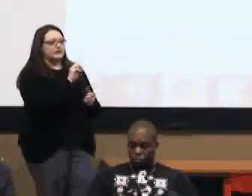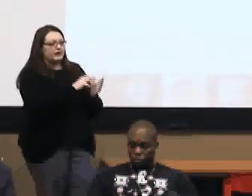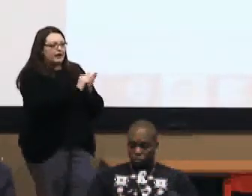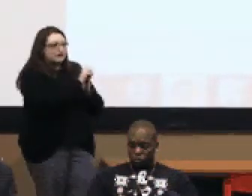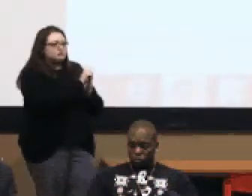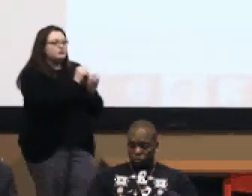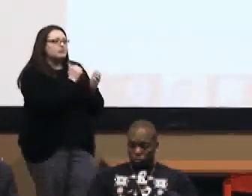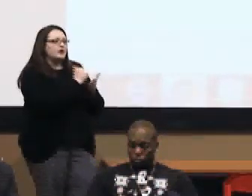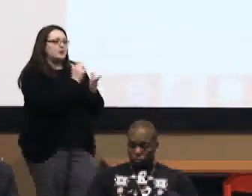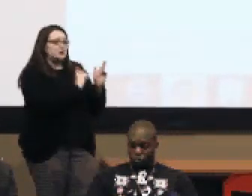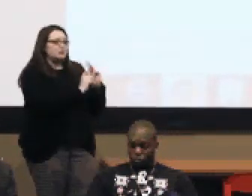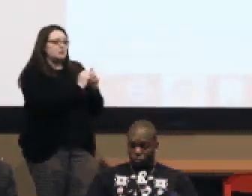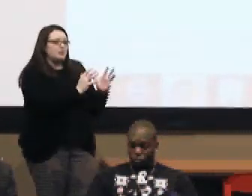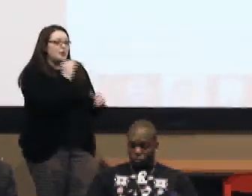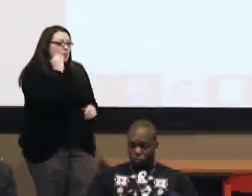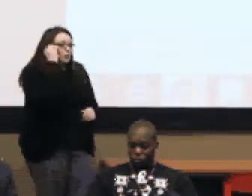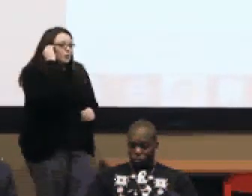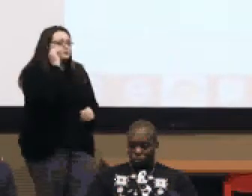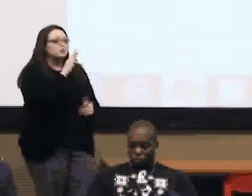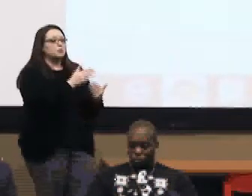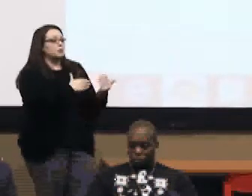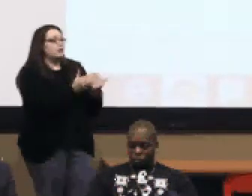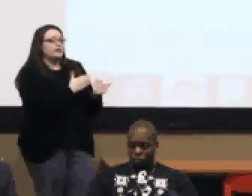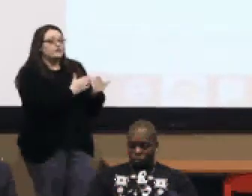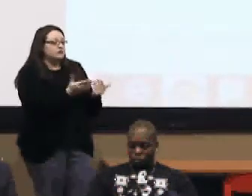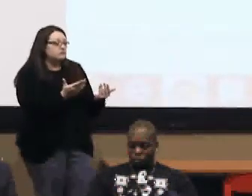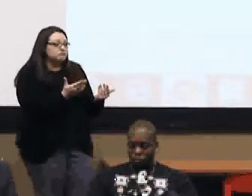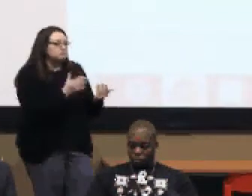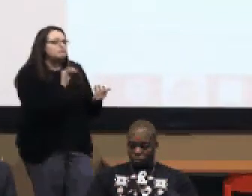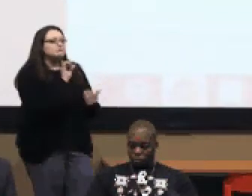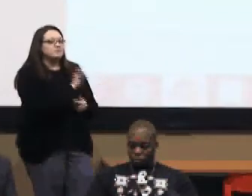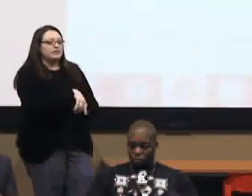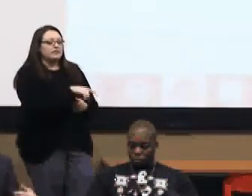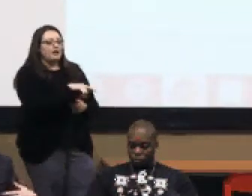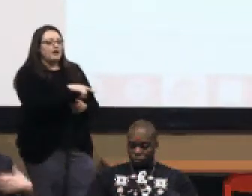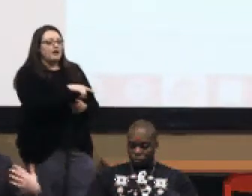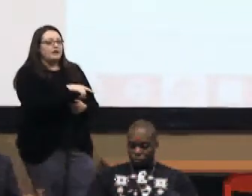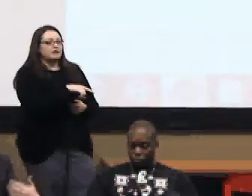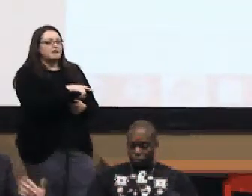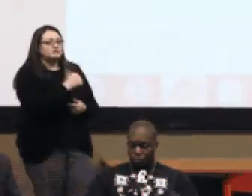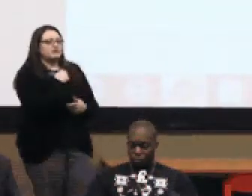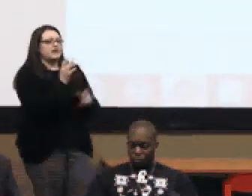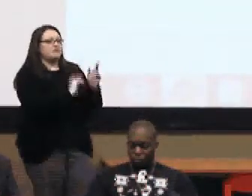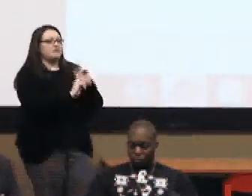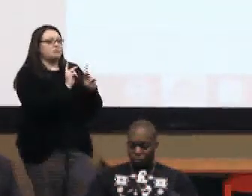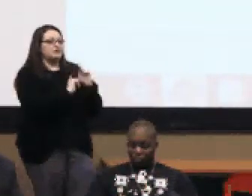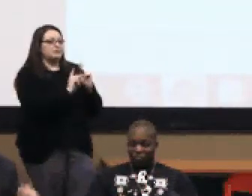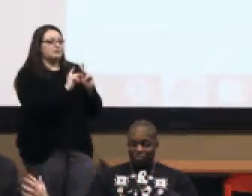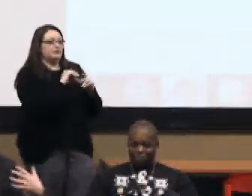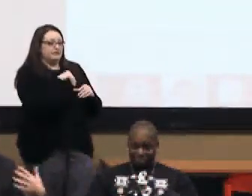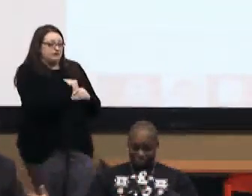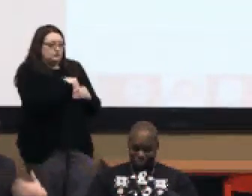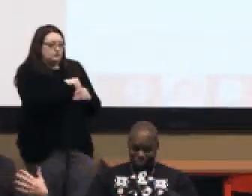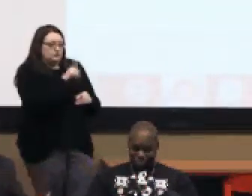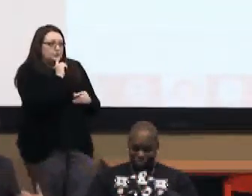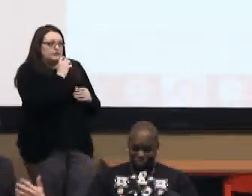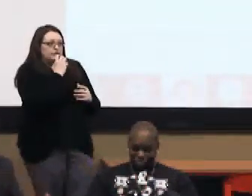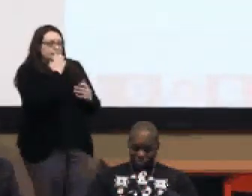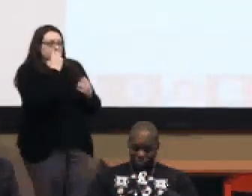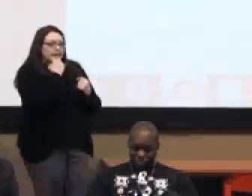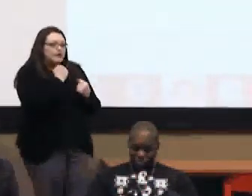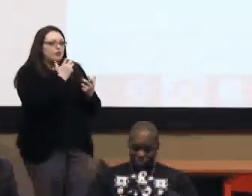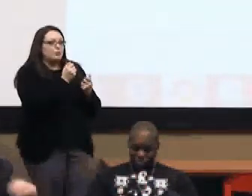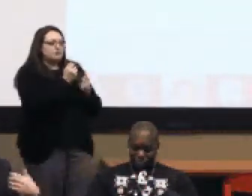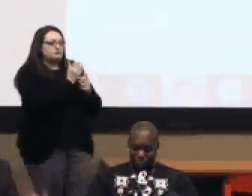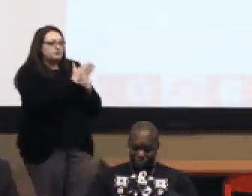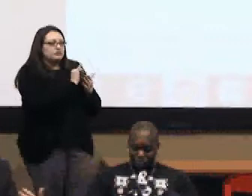helping the homeless or whatever it might be, that's, there are people that intrinsically really care and want to share